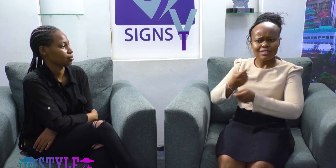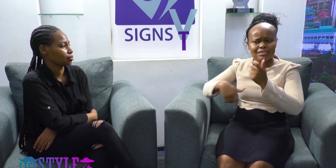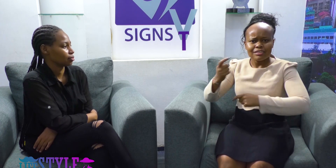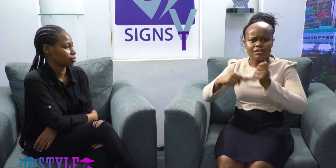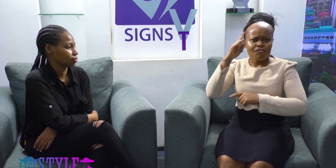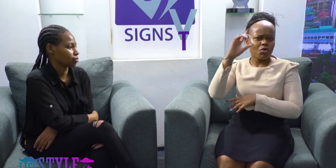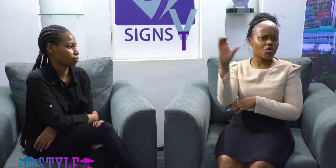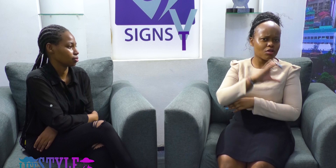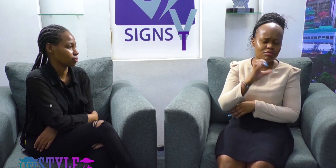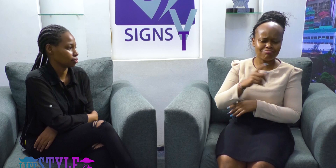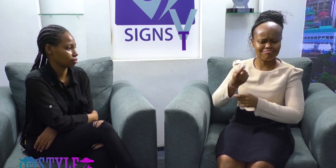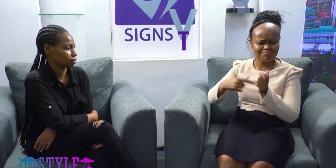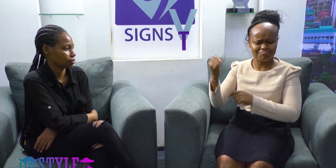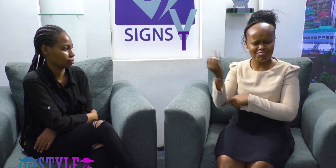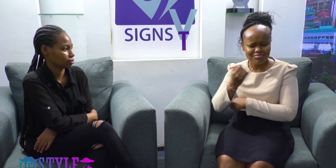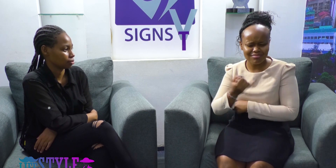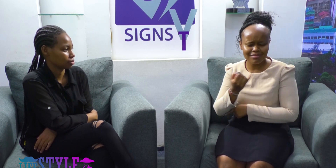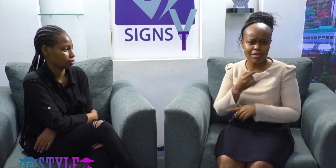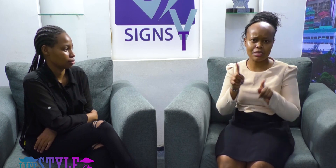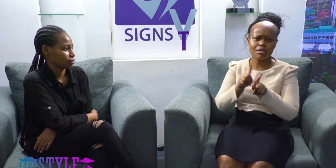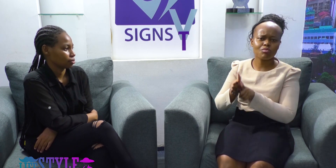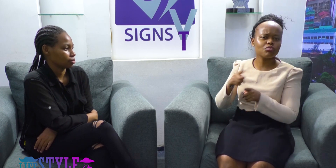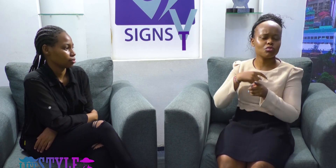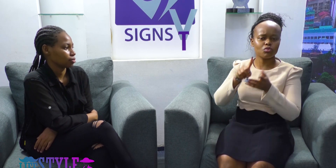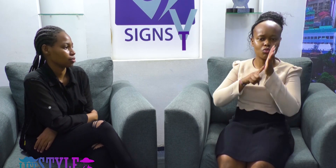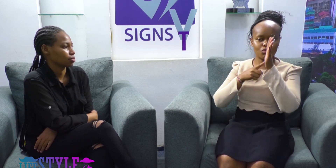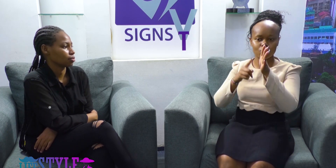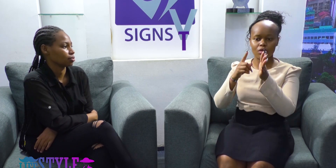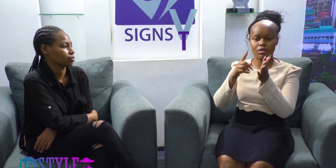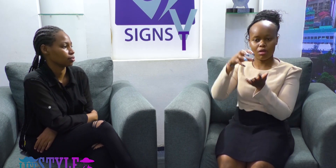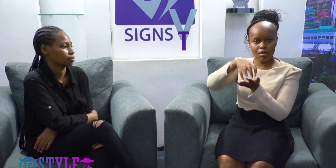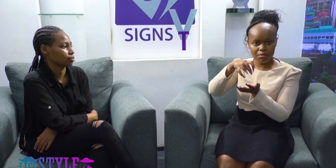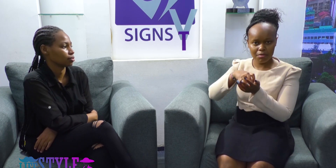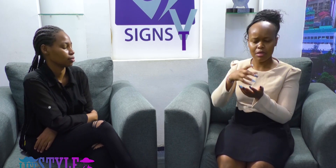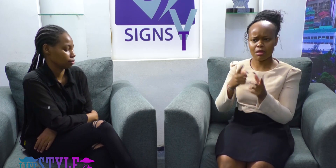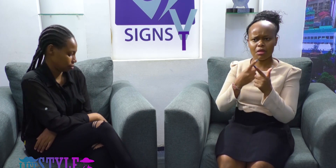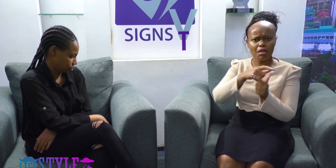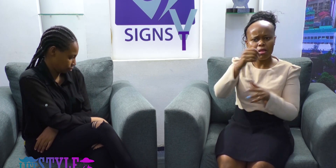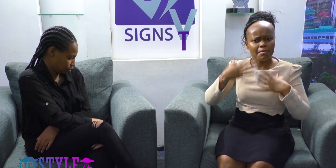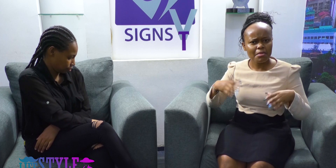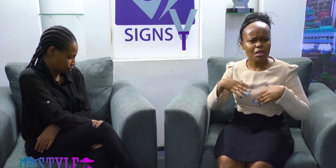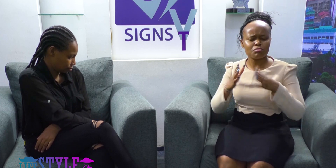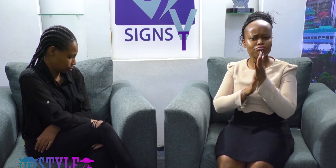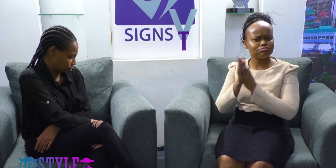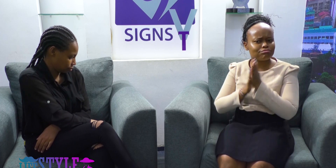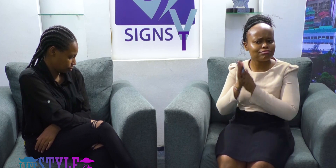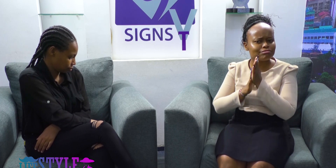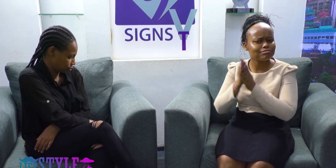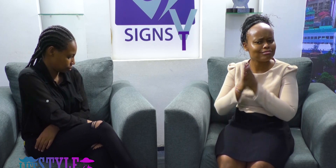because I'm an artist. I do most of different drawings. And when